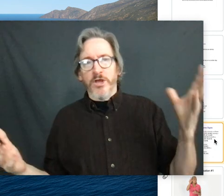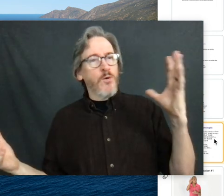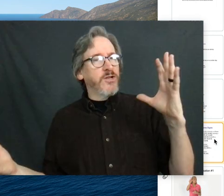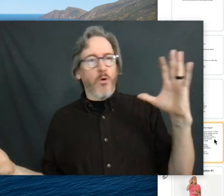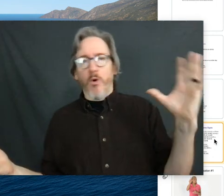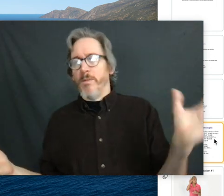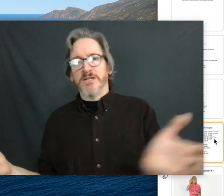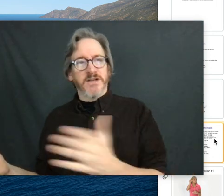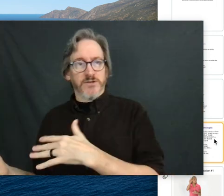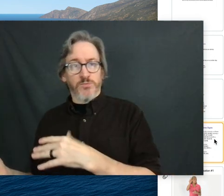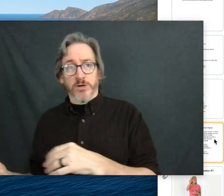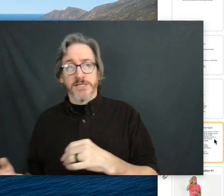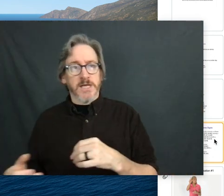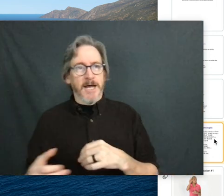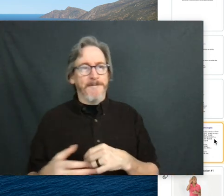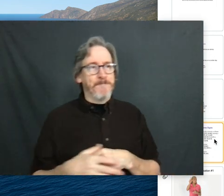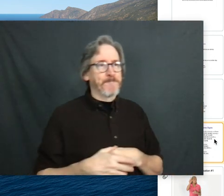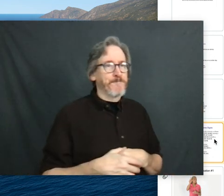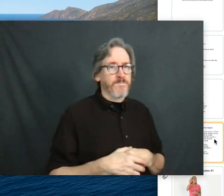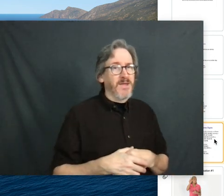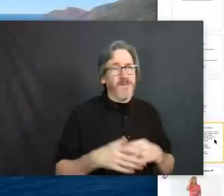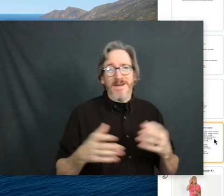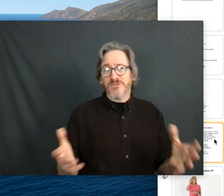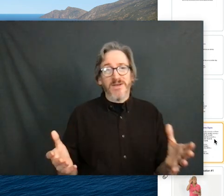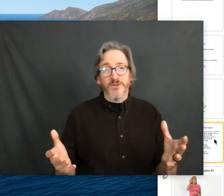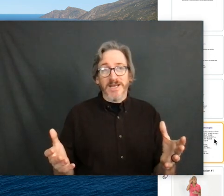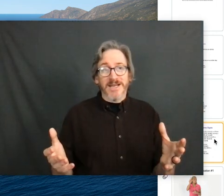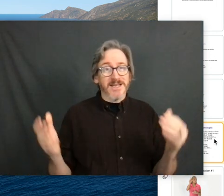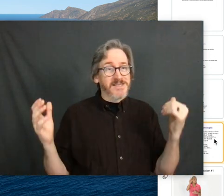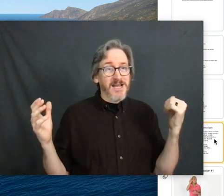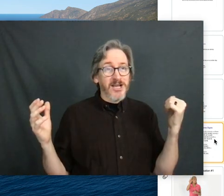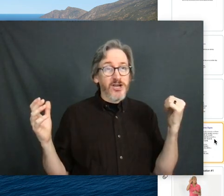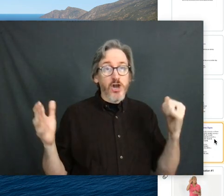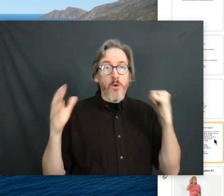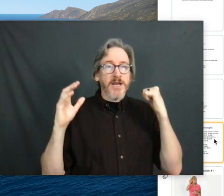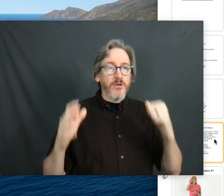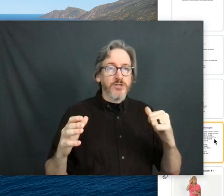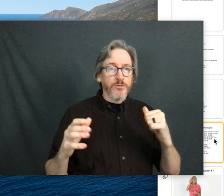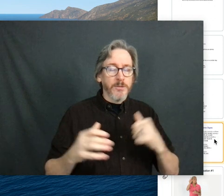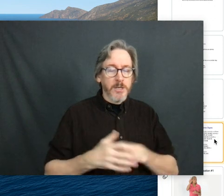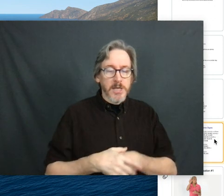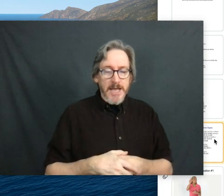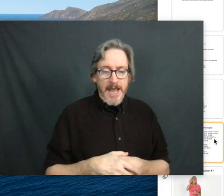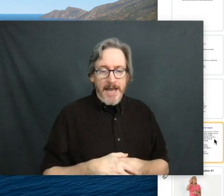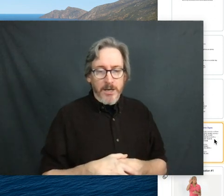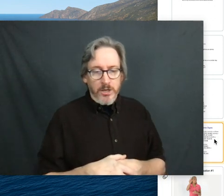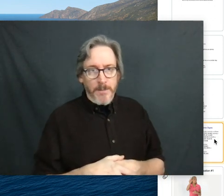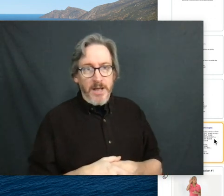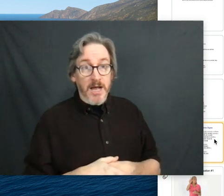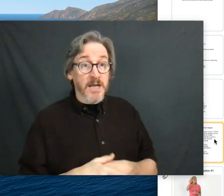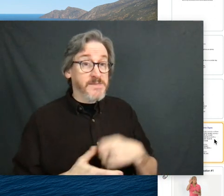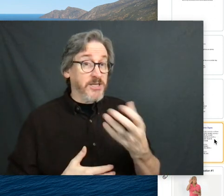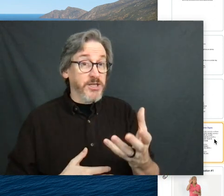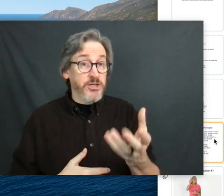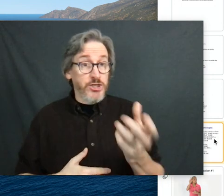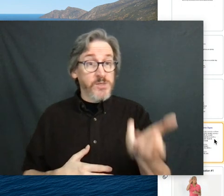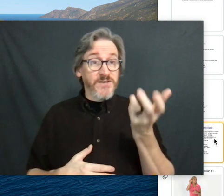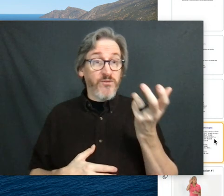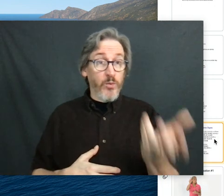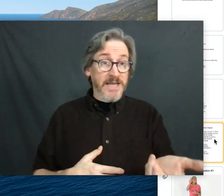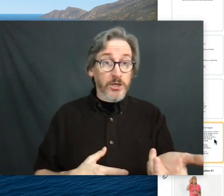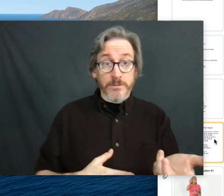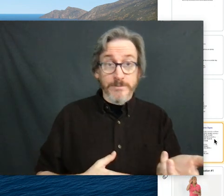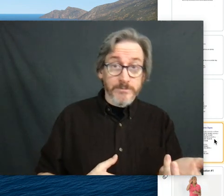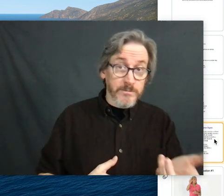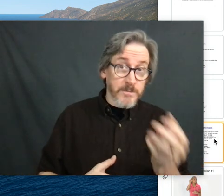Then we could go into a whole bunch of different sports. The best way of doing it is go on YouTube and look up, especially